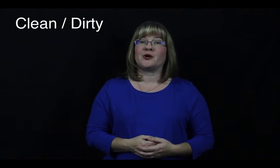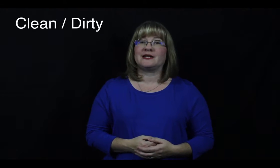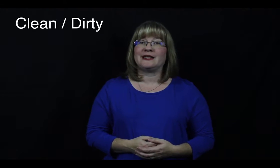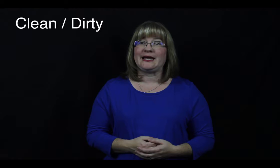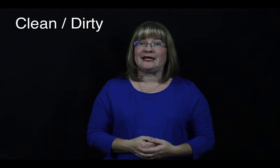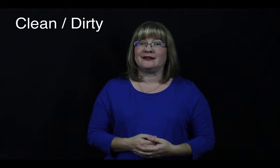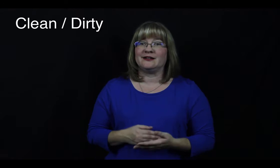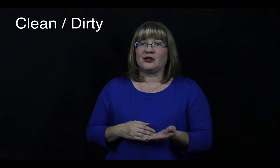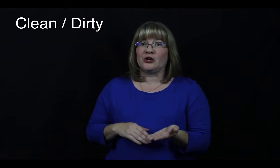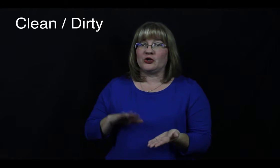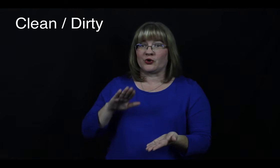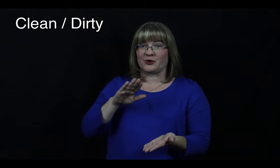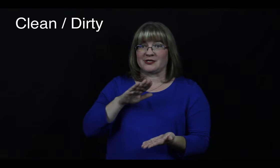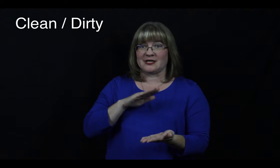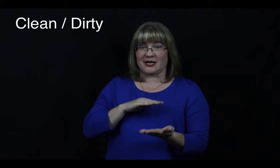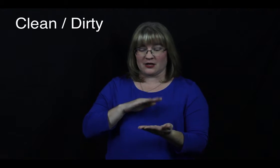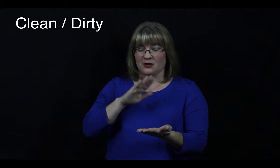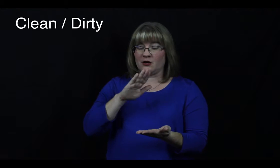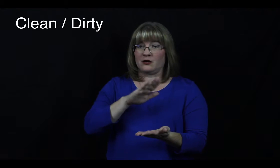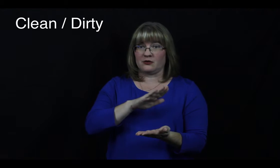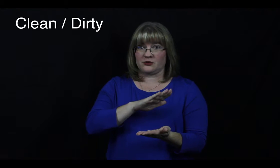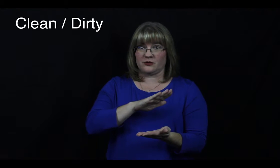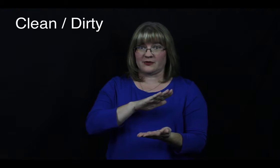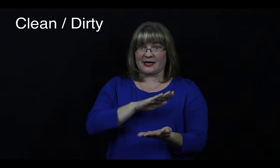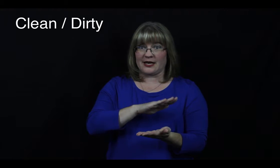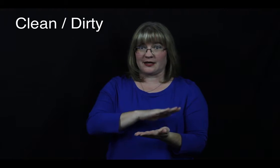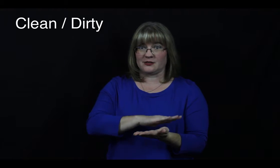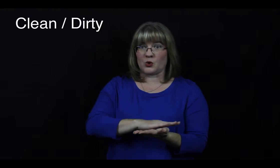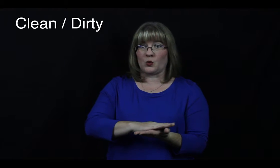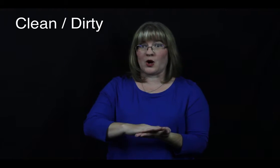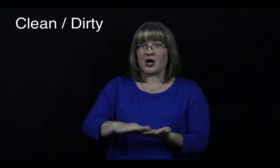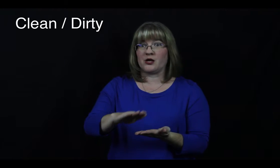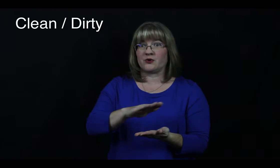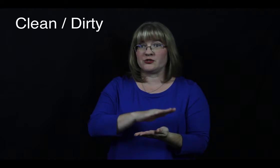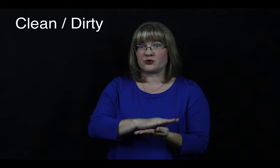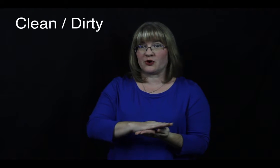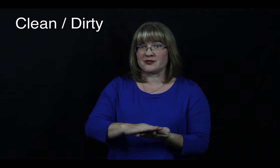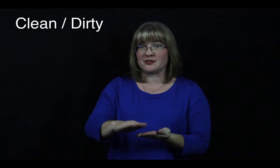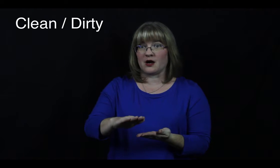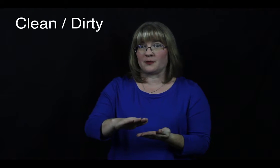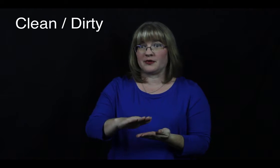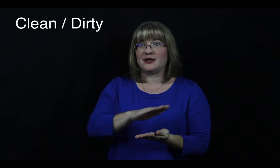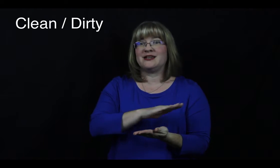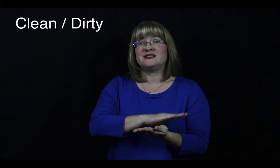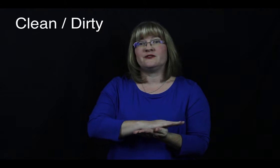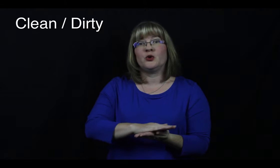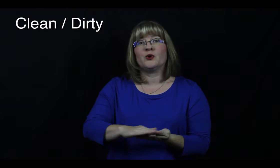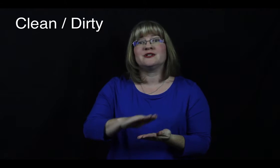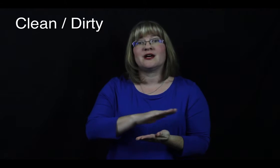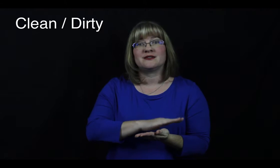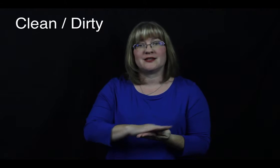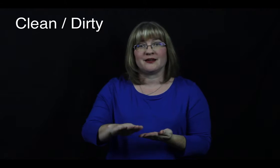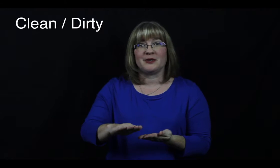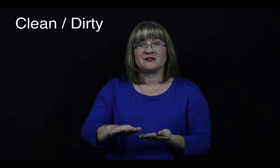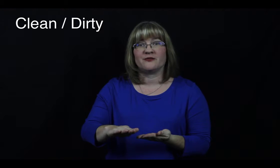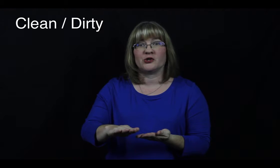For clean, you're going to take two flat hands. One runs across the top as if you were dusting a piece of